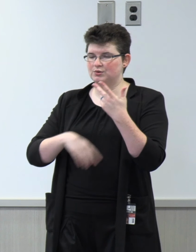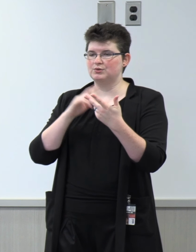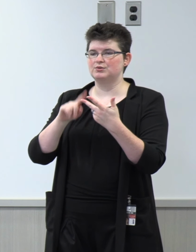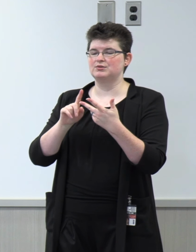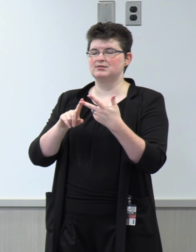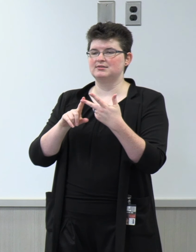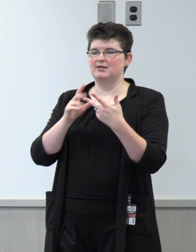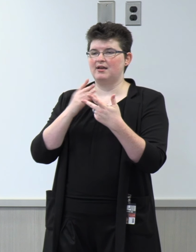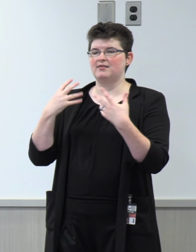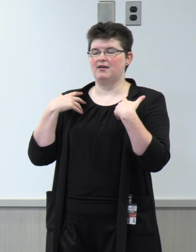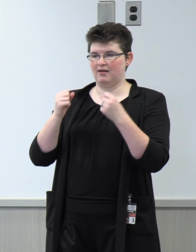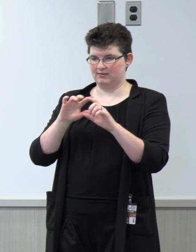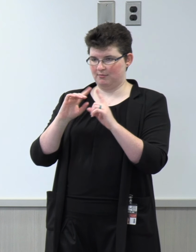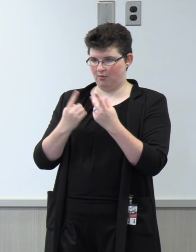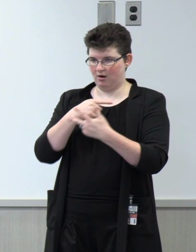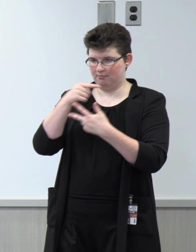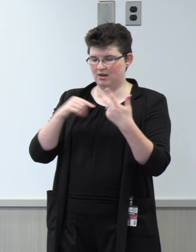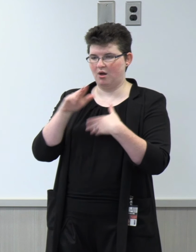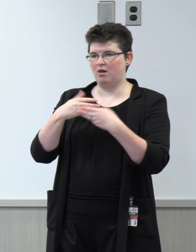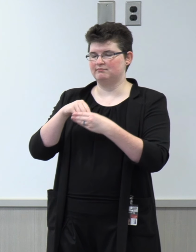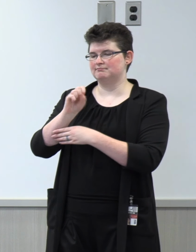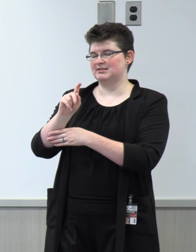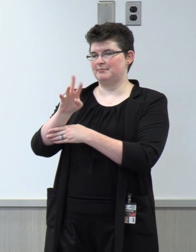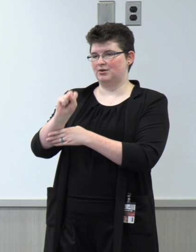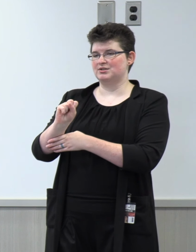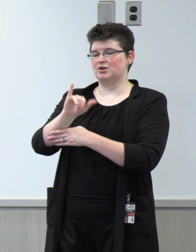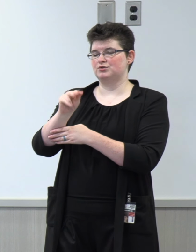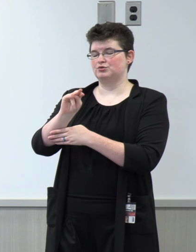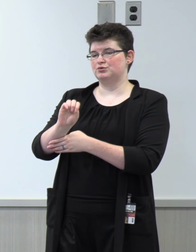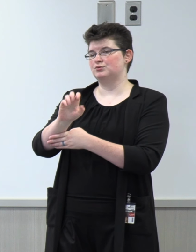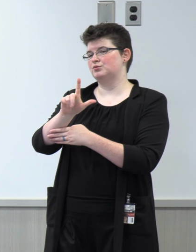the St. Mary's County Health Department on June 29th, 2020.